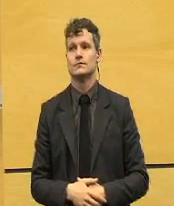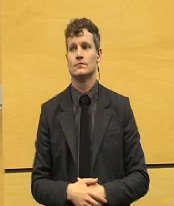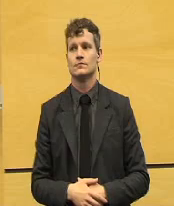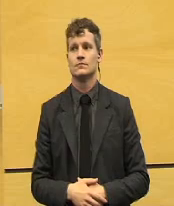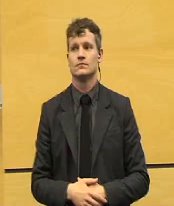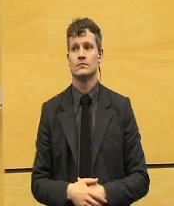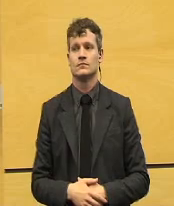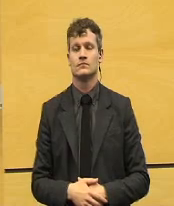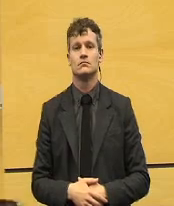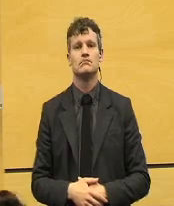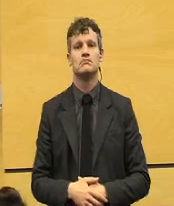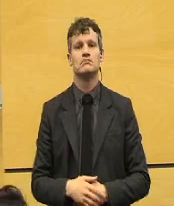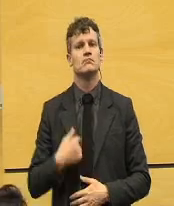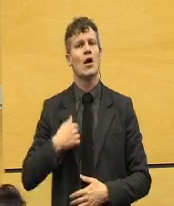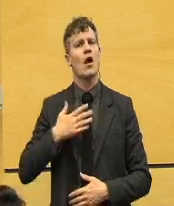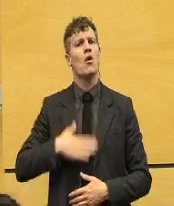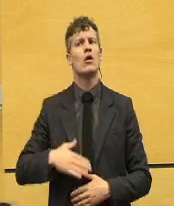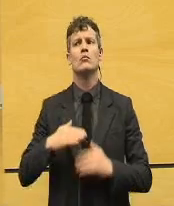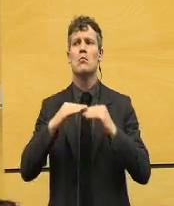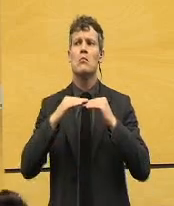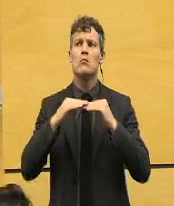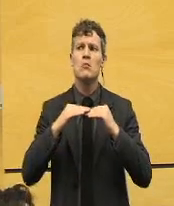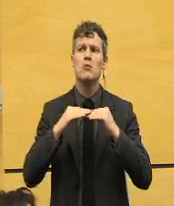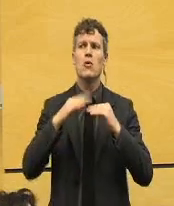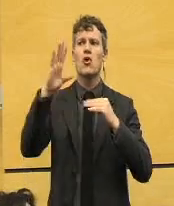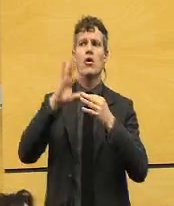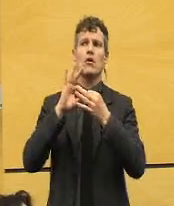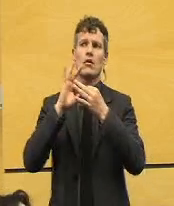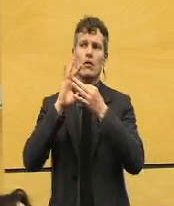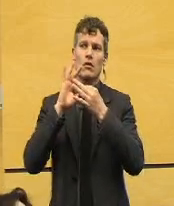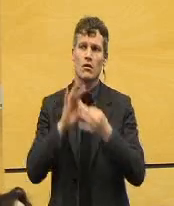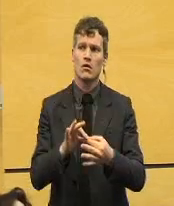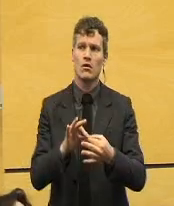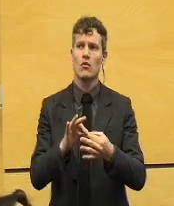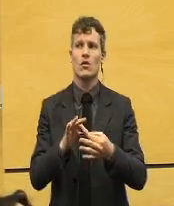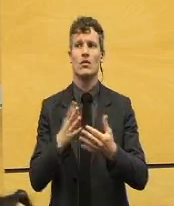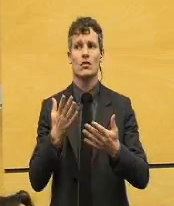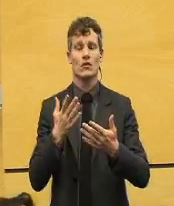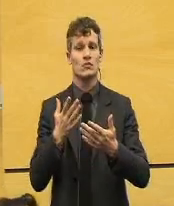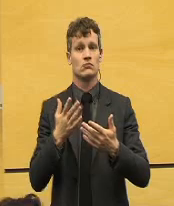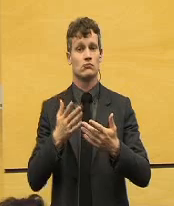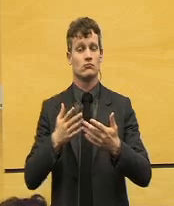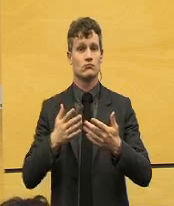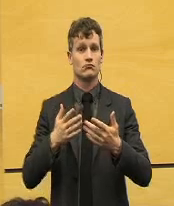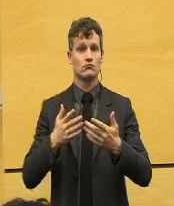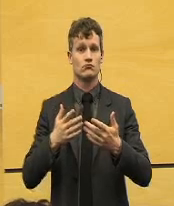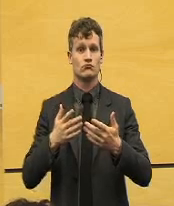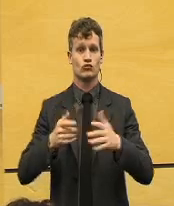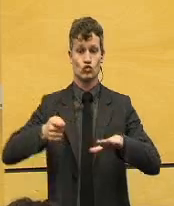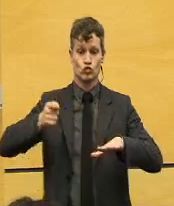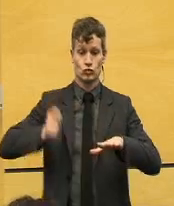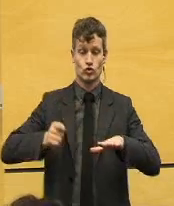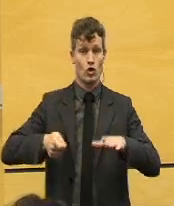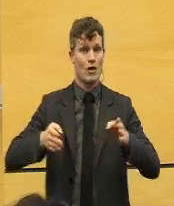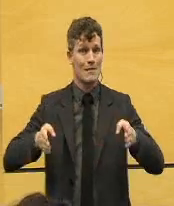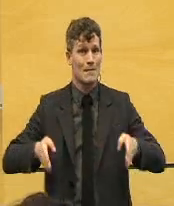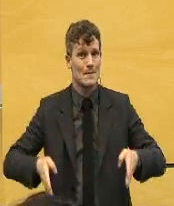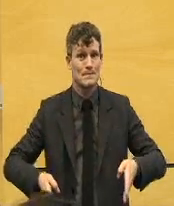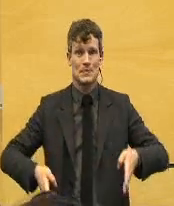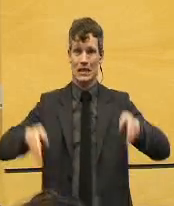accessibility of judiciary buildings such as courts and the accessibility of information communication